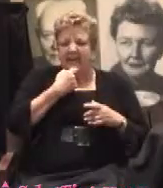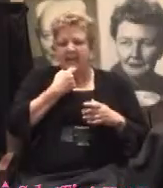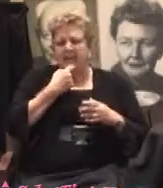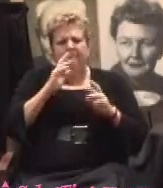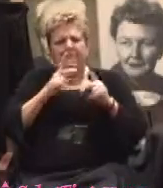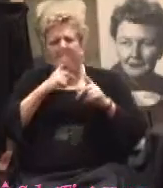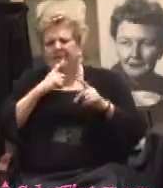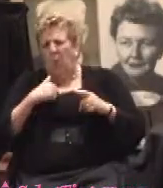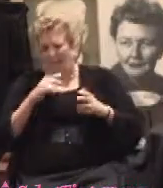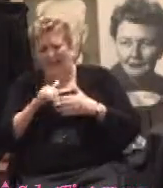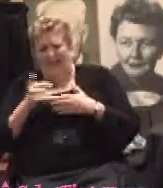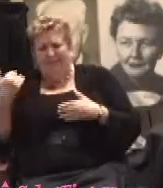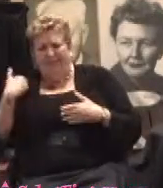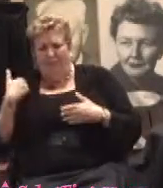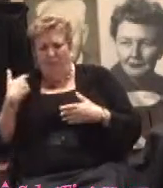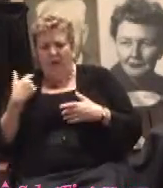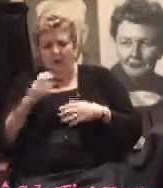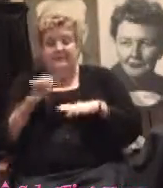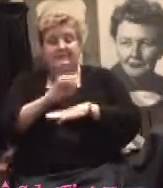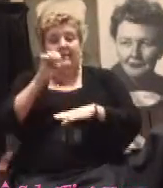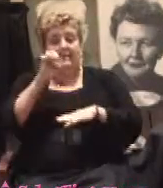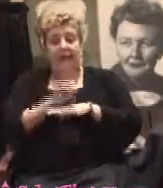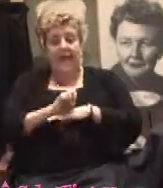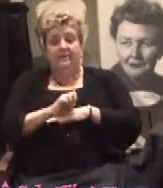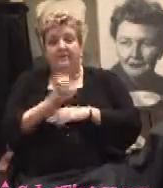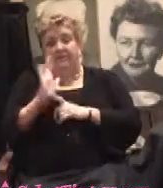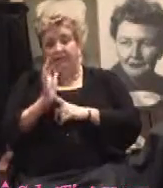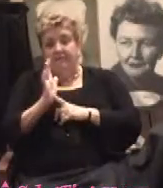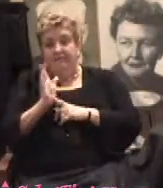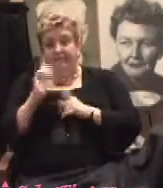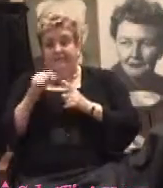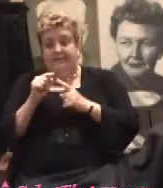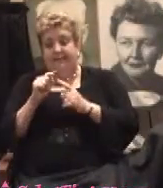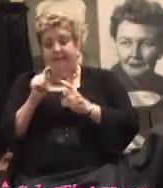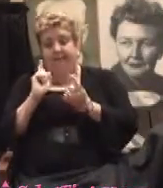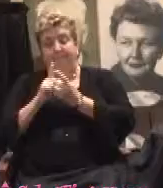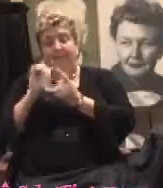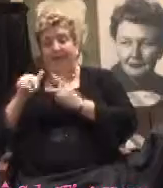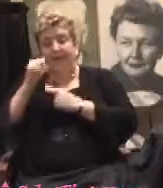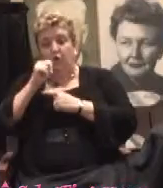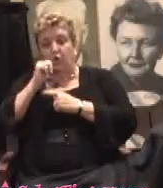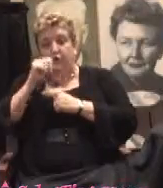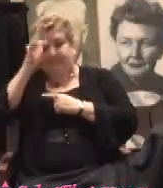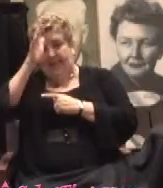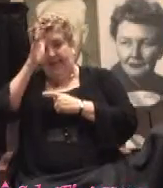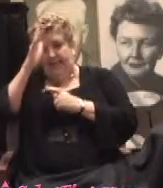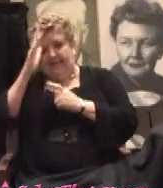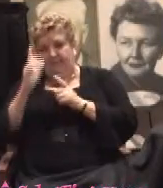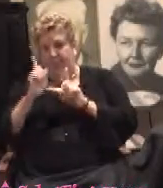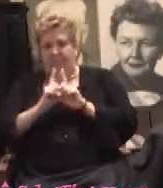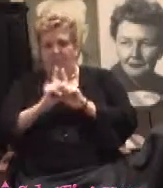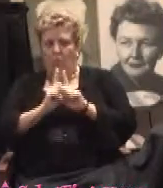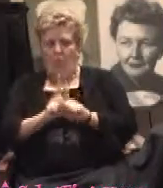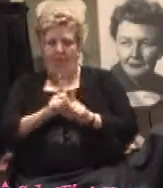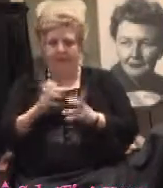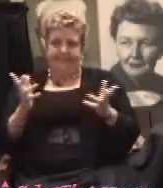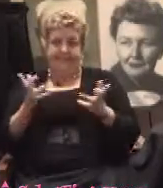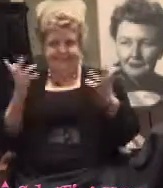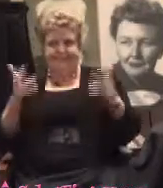engaged once for about 5 minutes until I met her dad. And, he took me for a walk. And then told me I